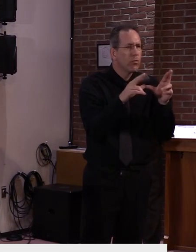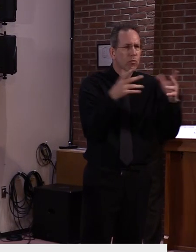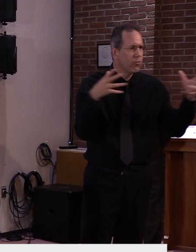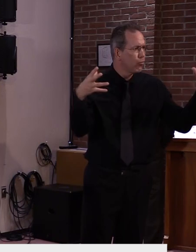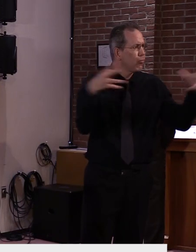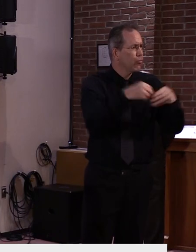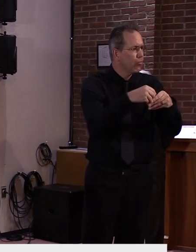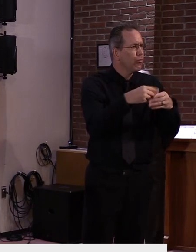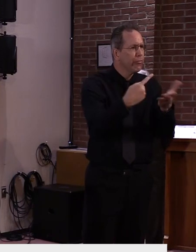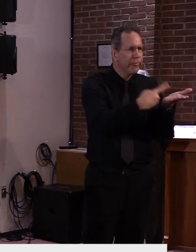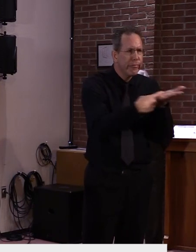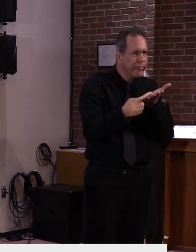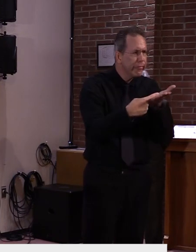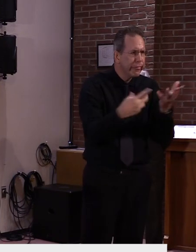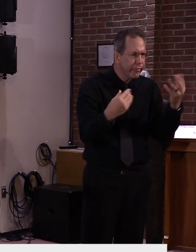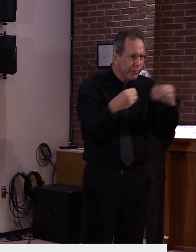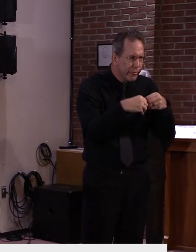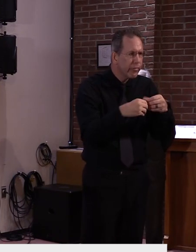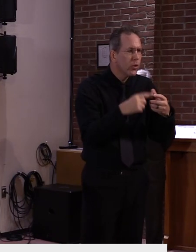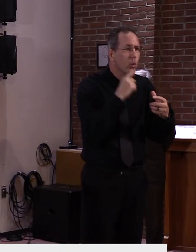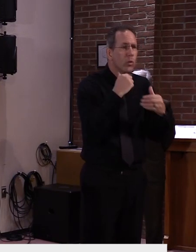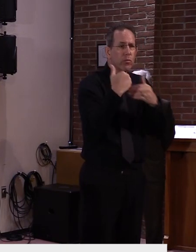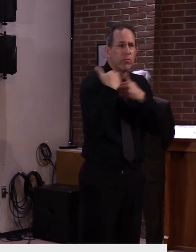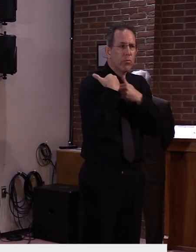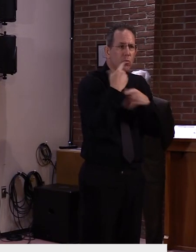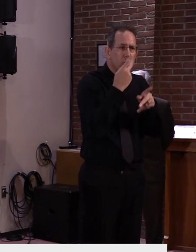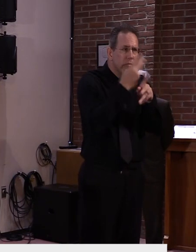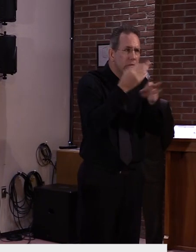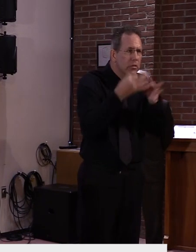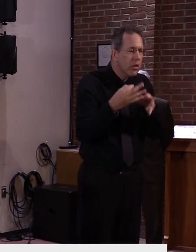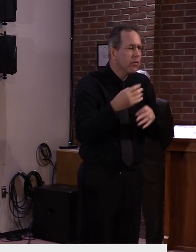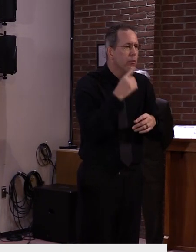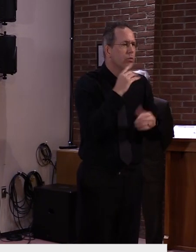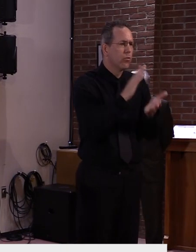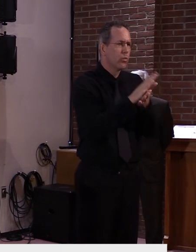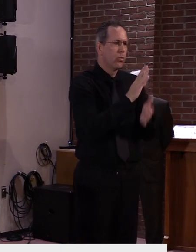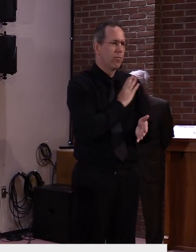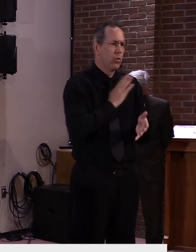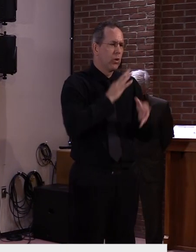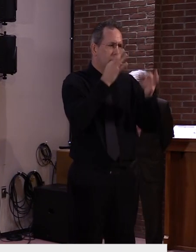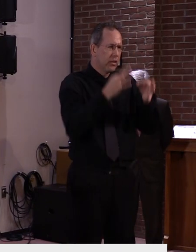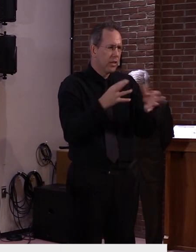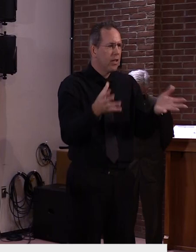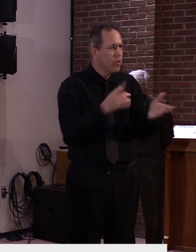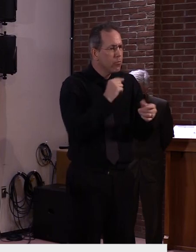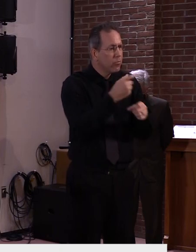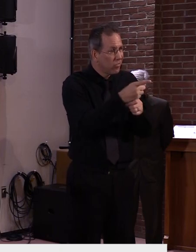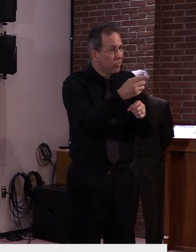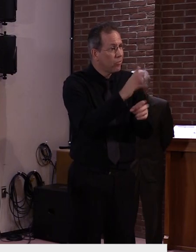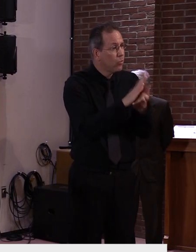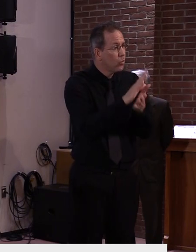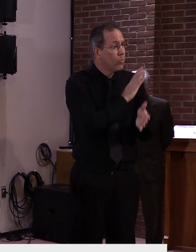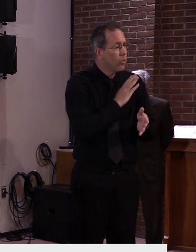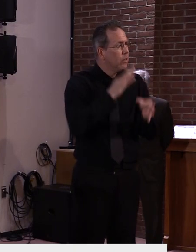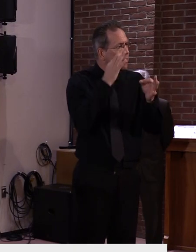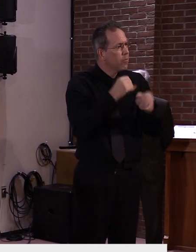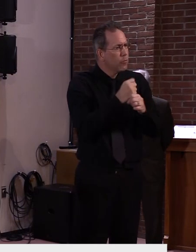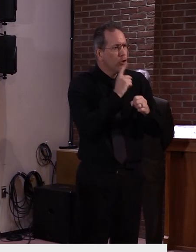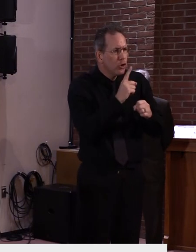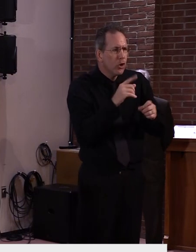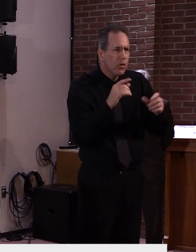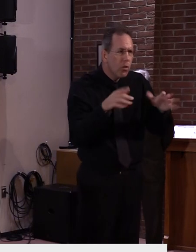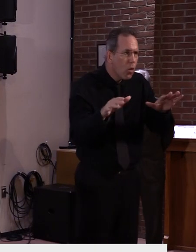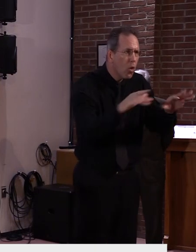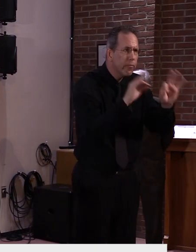district's responsibility to ensure all students get educated. I guess very quickly, with